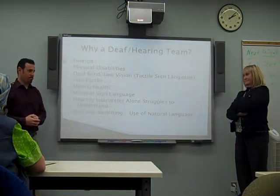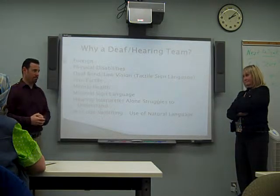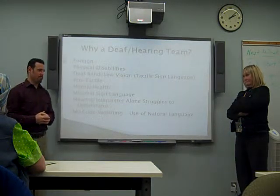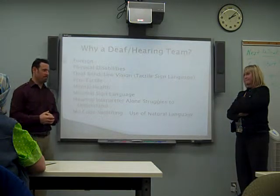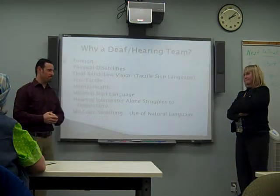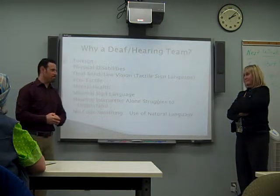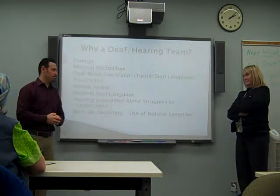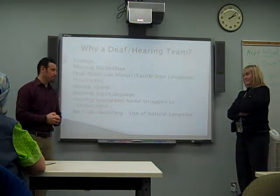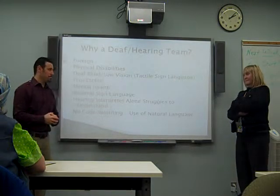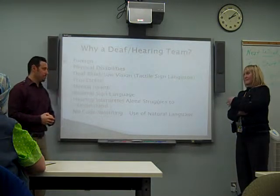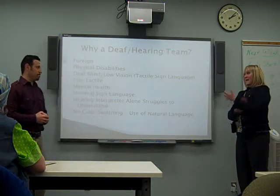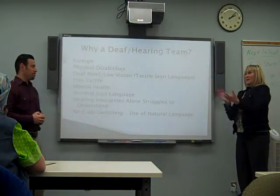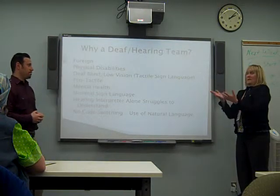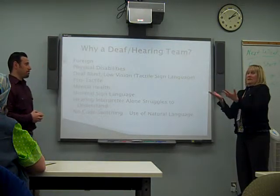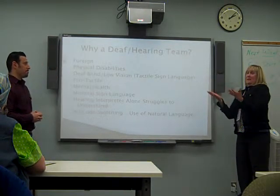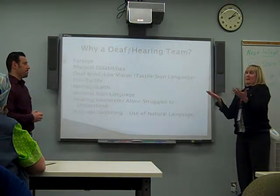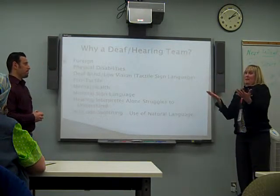Either they're supporting you or they're clarifying, it doesn't matter.